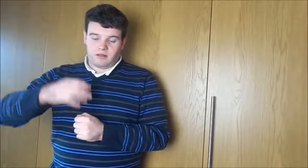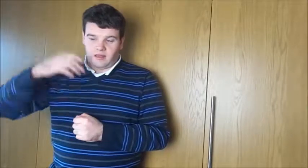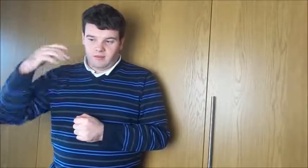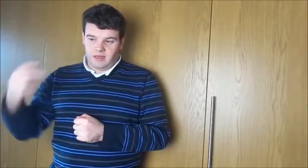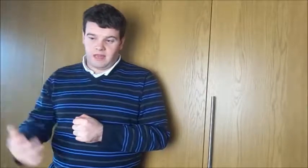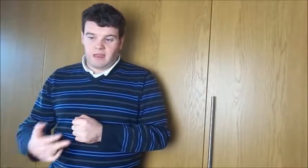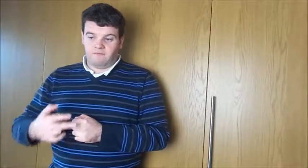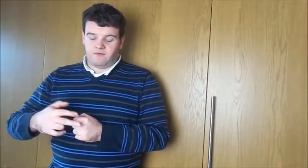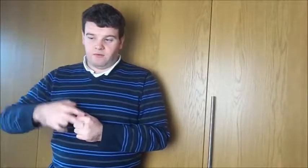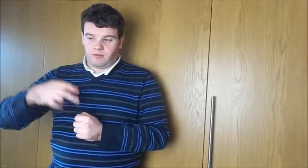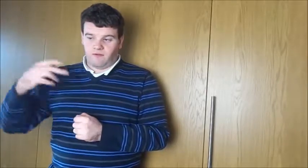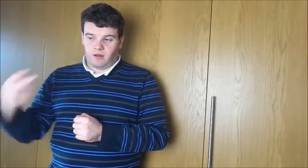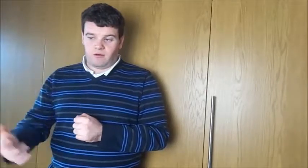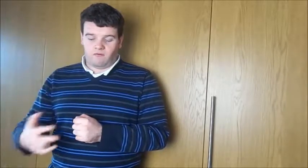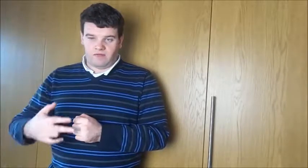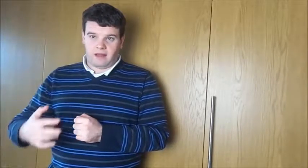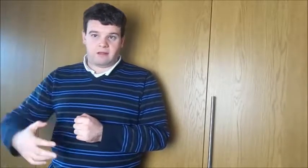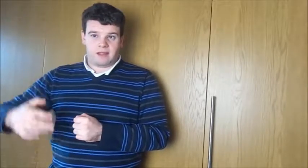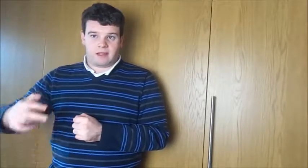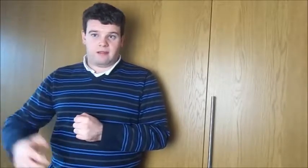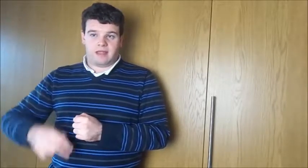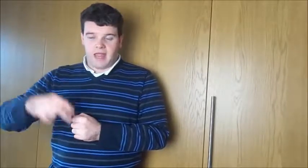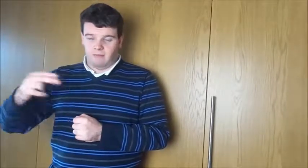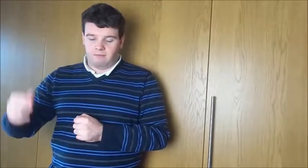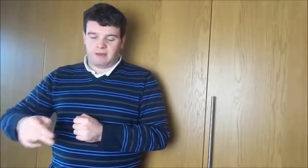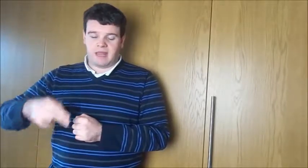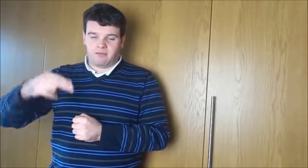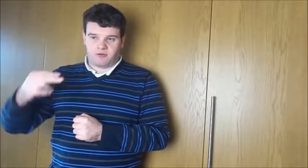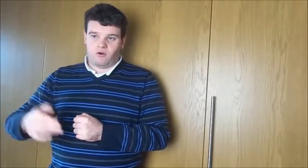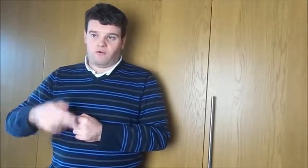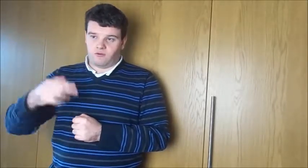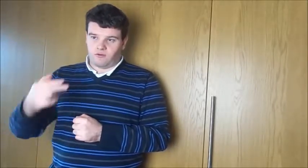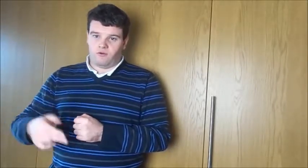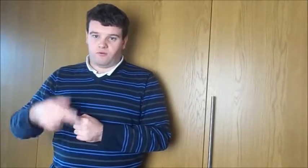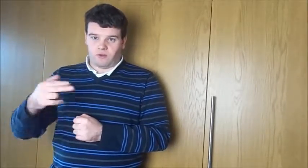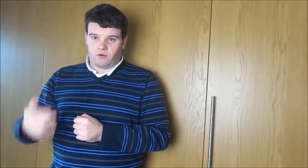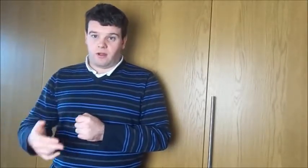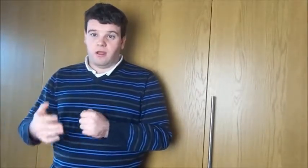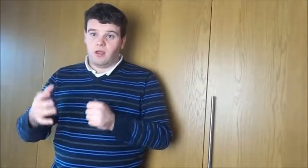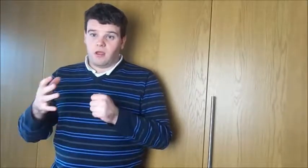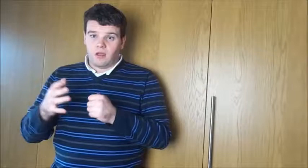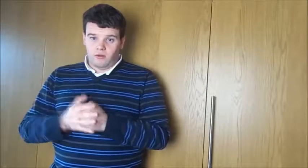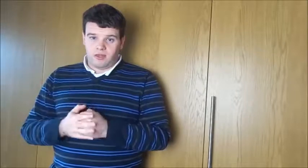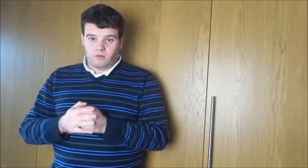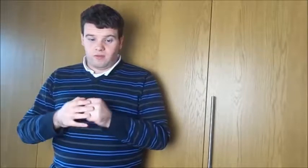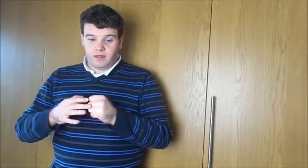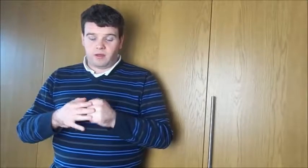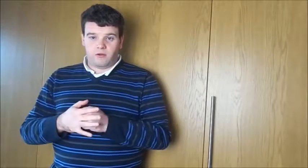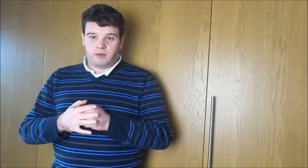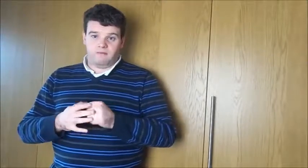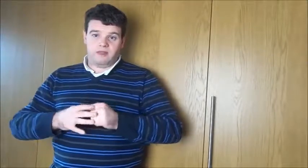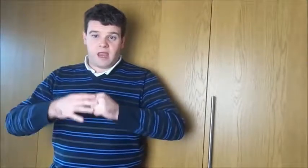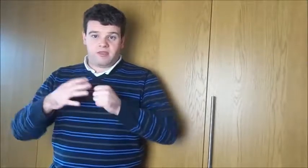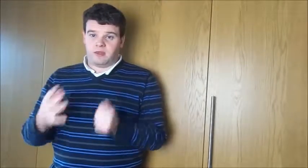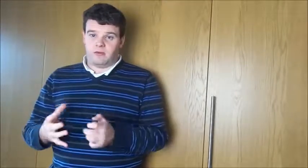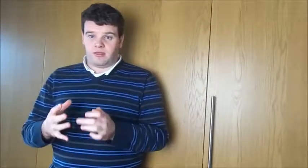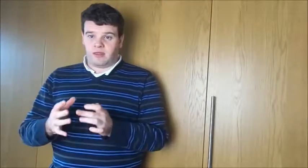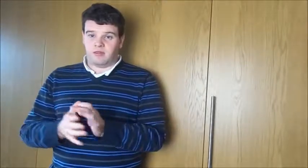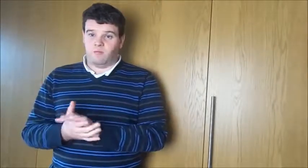the influence of that became stronger and stronger and stronger, until the entirety of the Kensington system, which